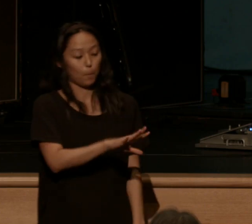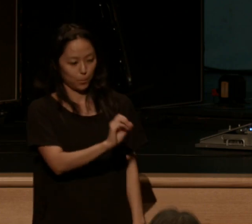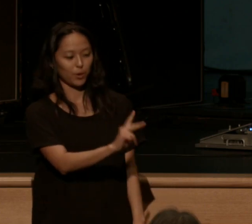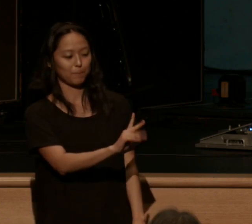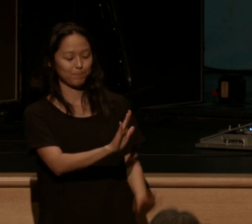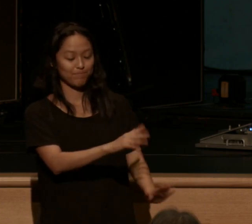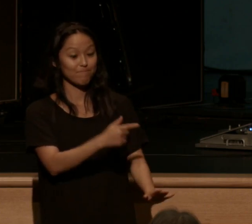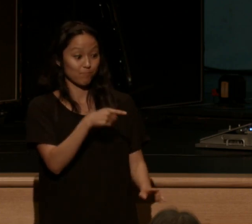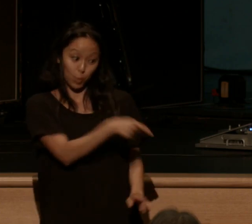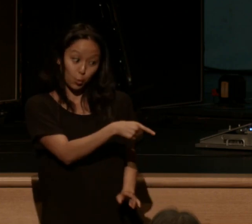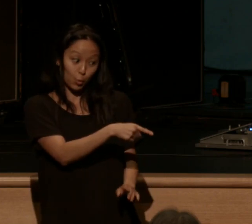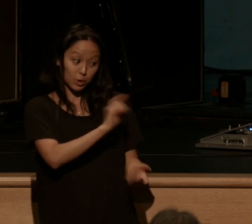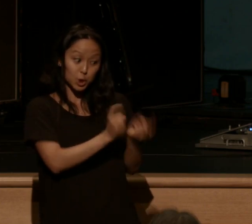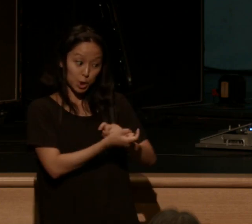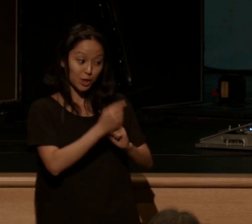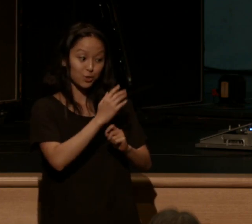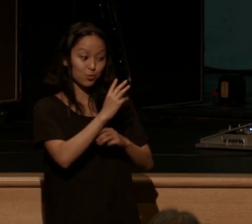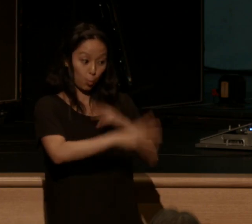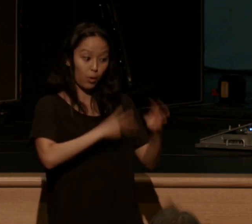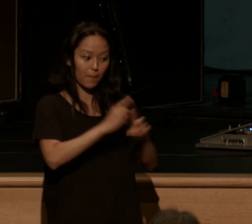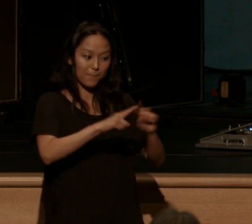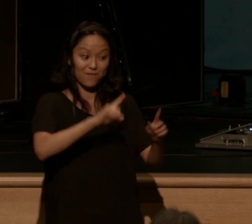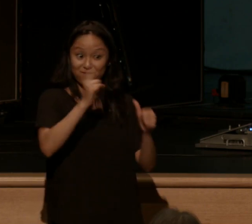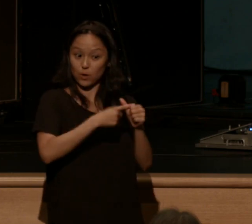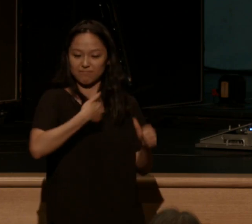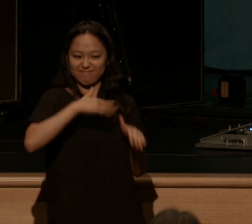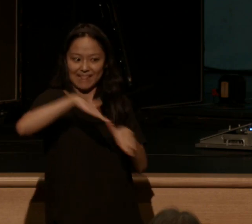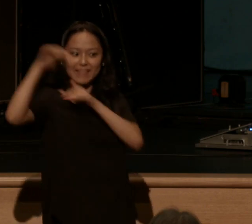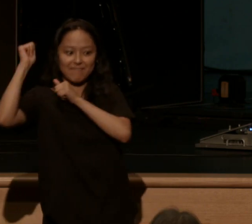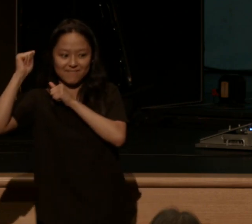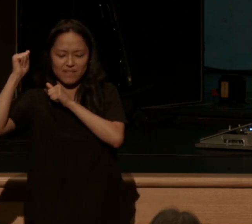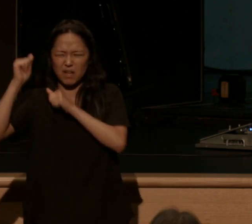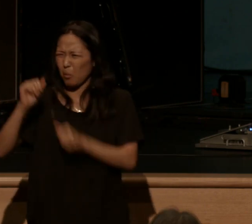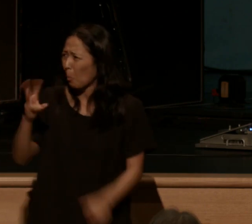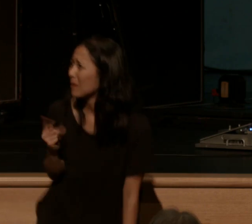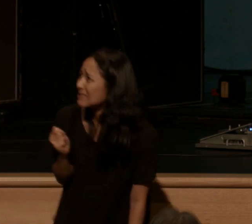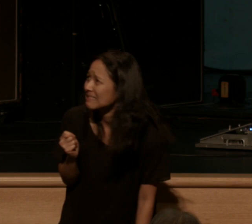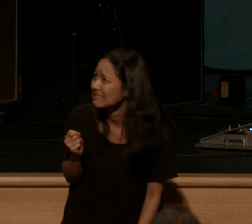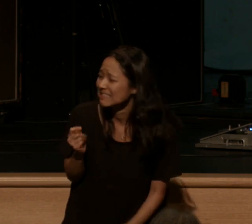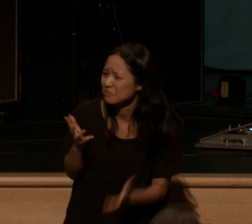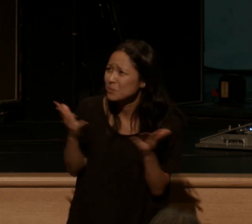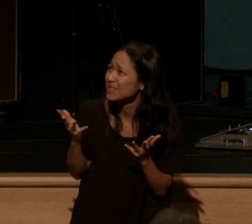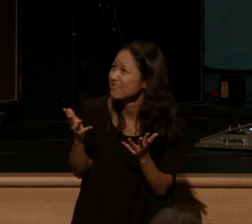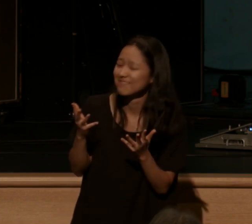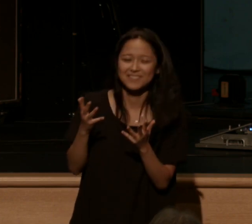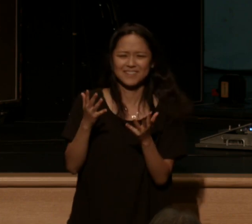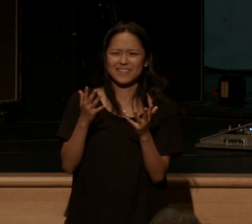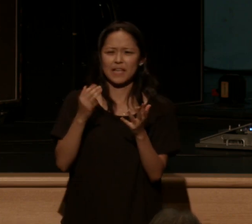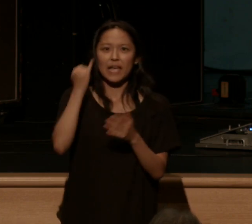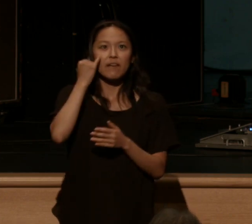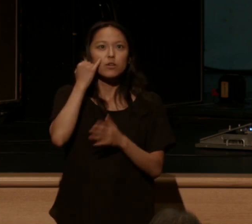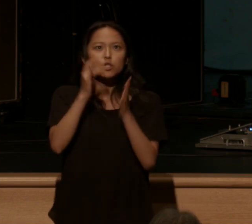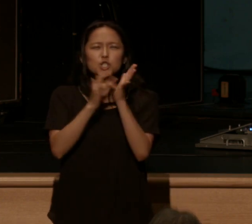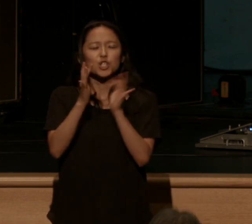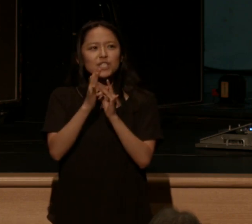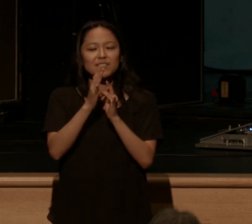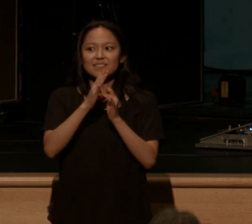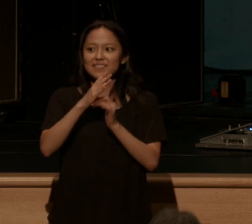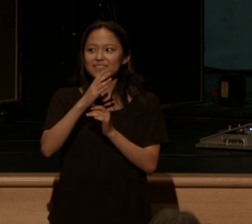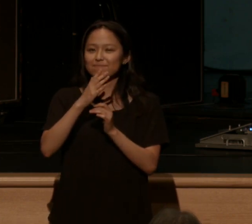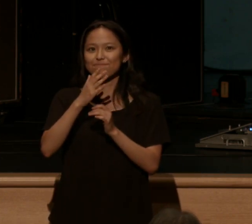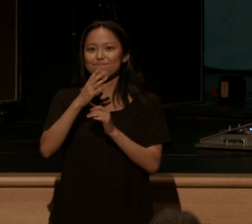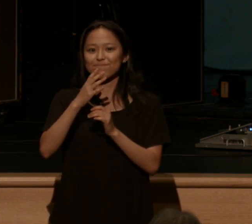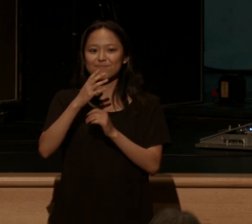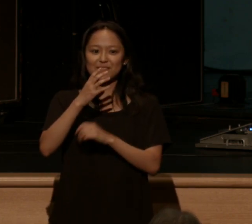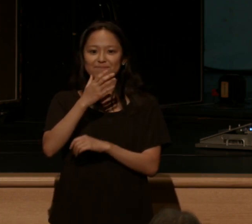going to happen. Okay, you're going to change the world, but first I need to leave. And they're like, what? You know what I mean? Like, so like, if Jesus is like the captain of the